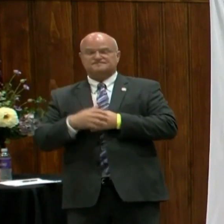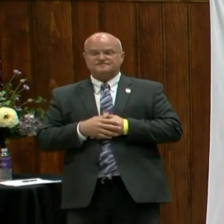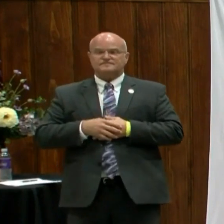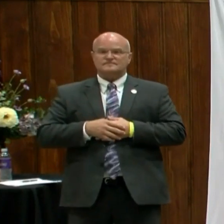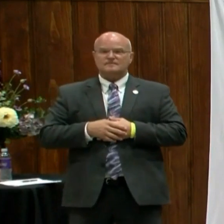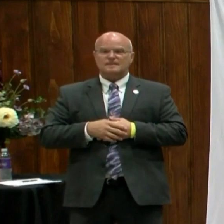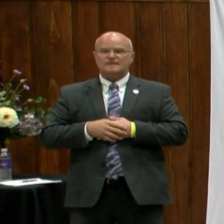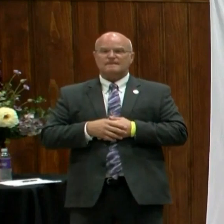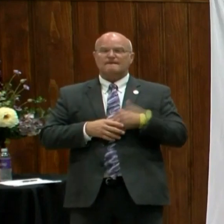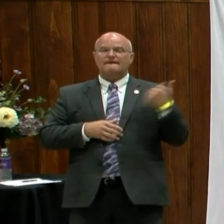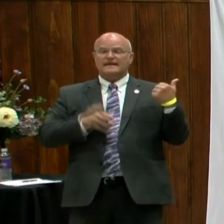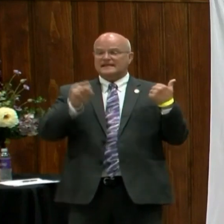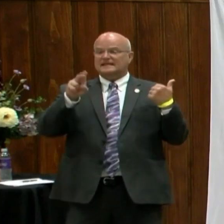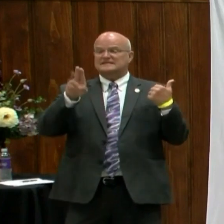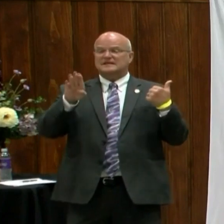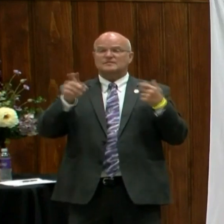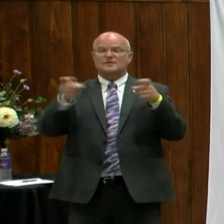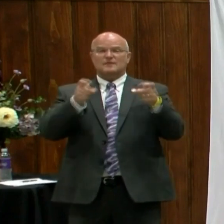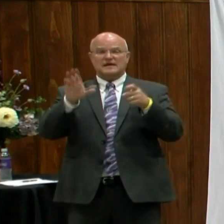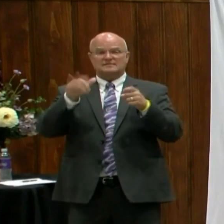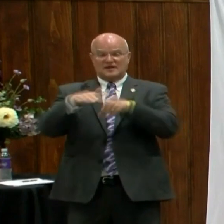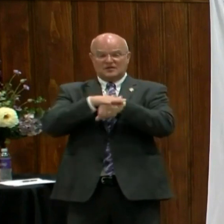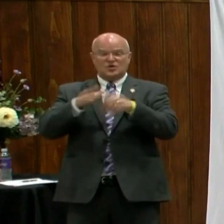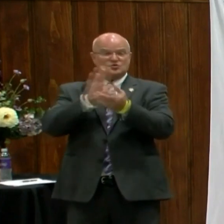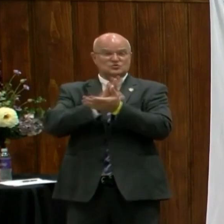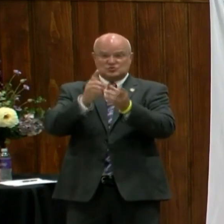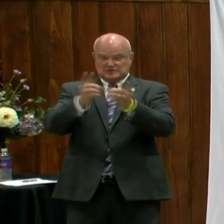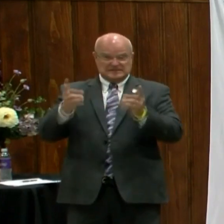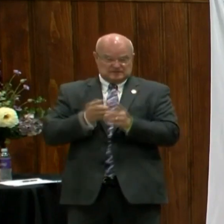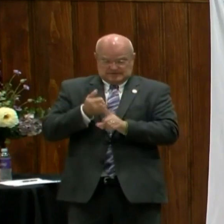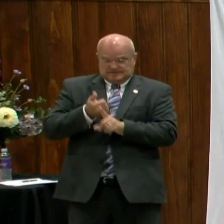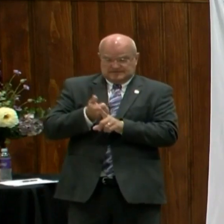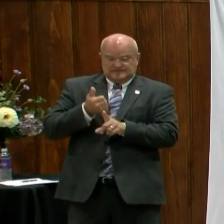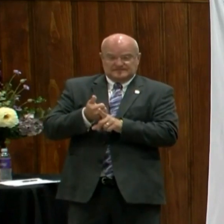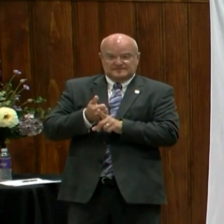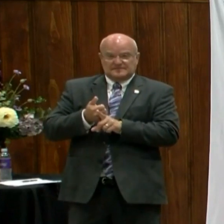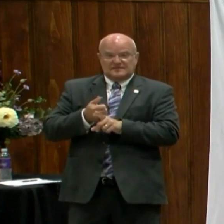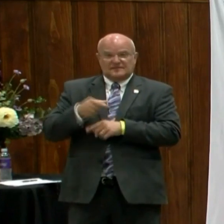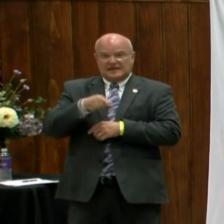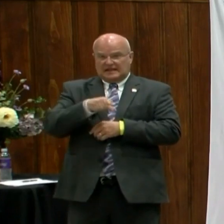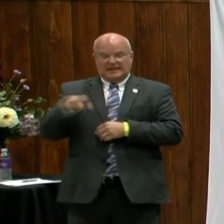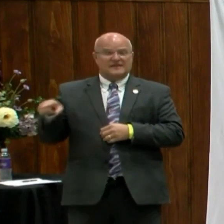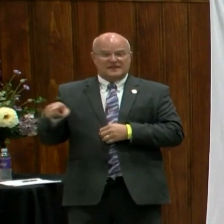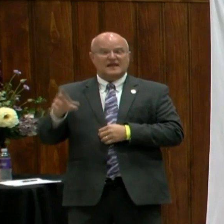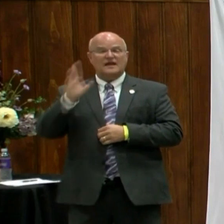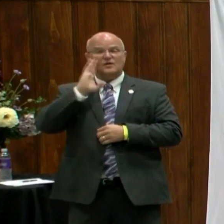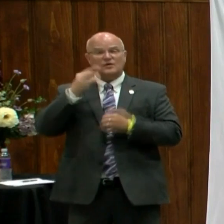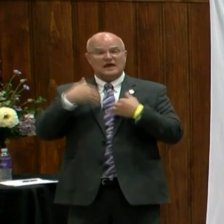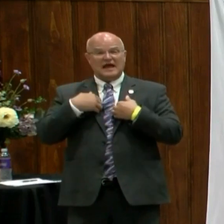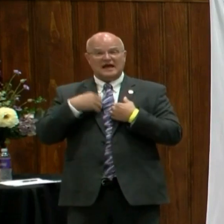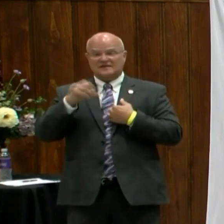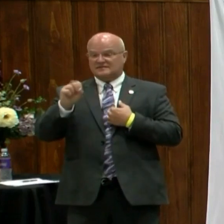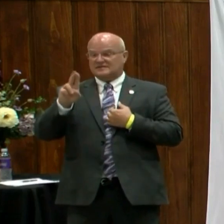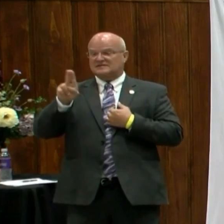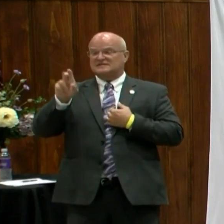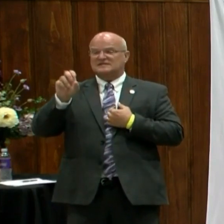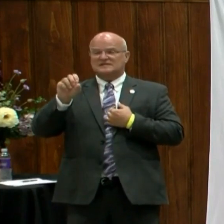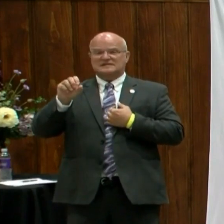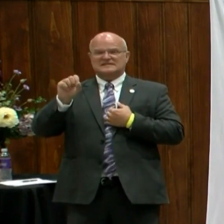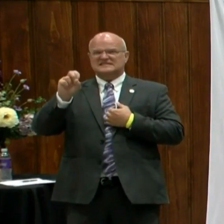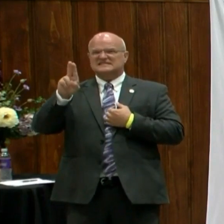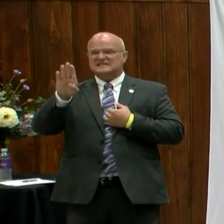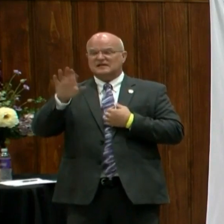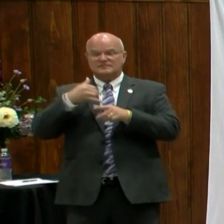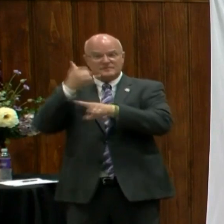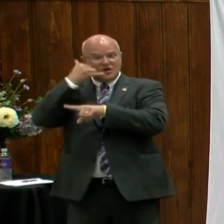The substitutes are managed by the local school district. They will have a supply of substitutes that